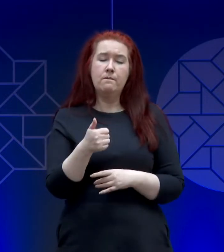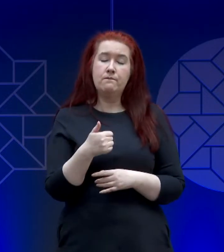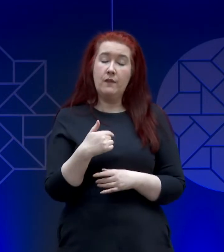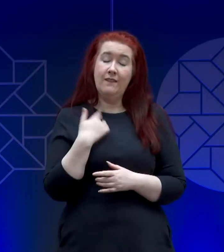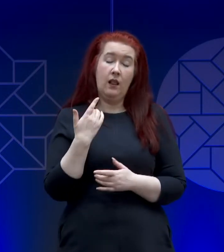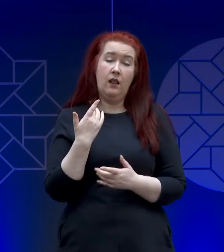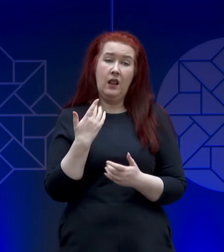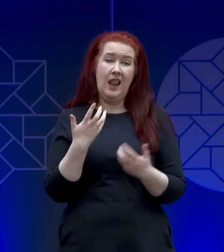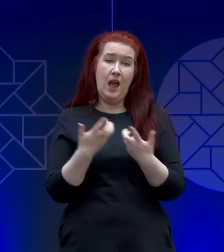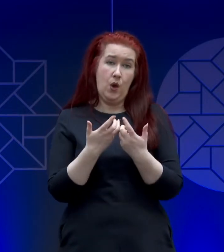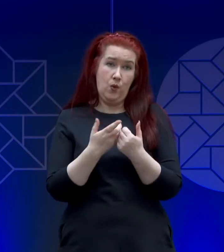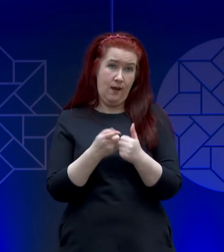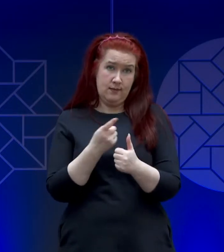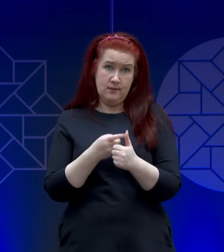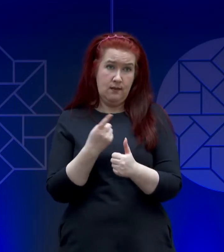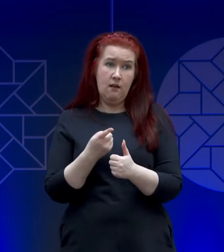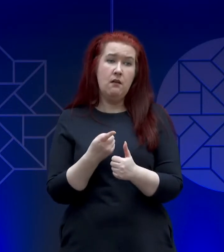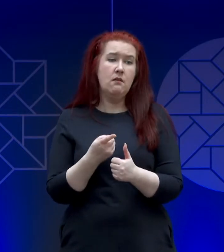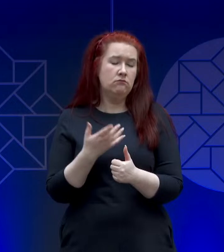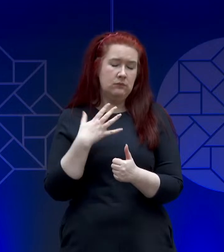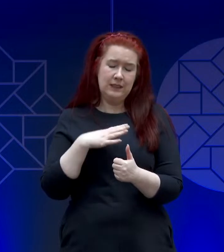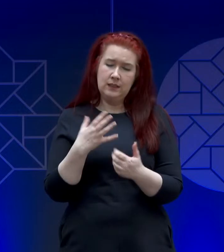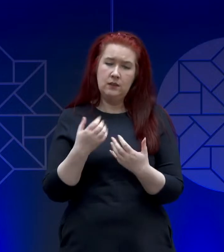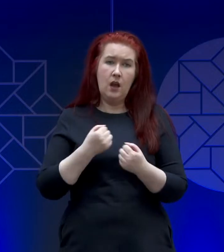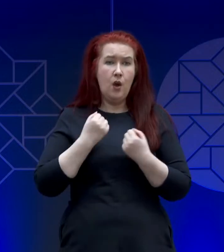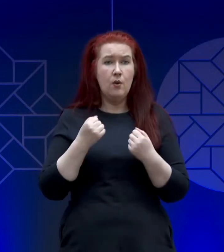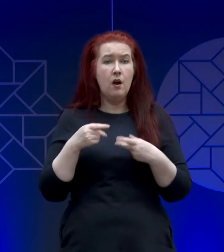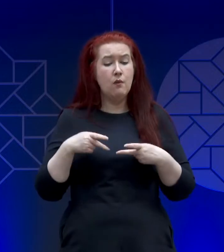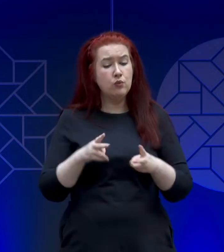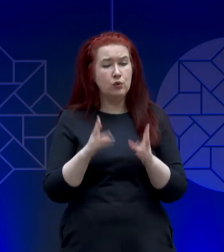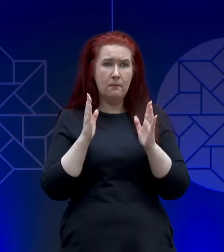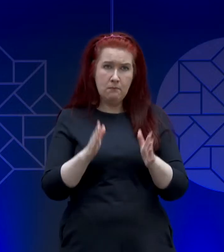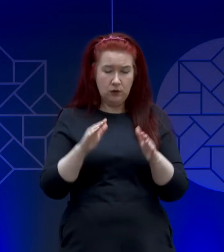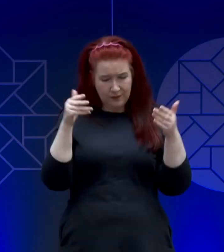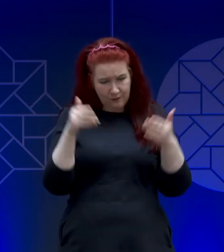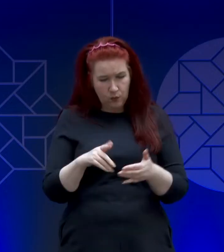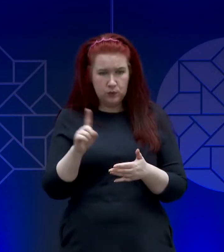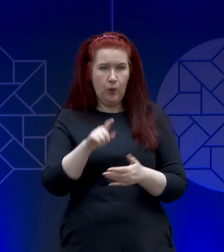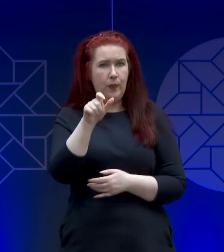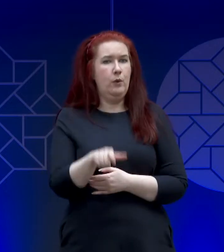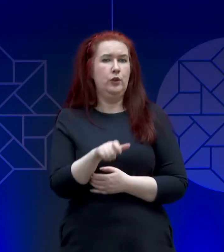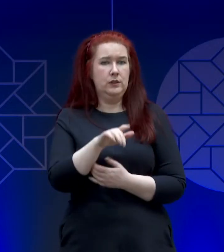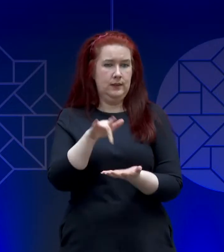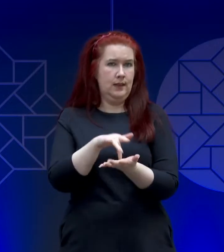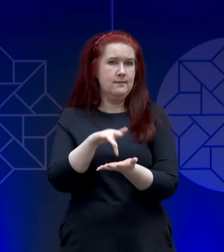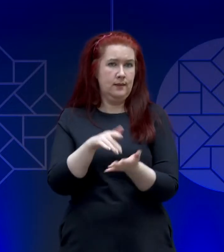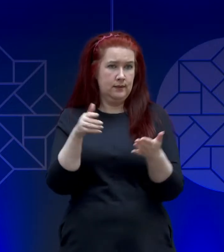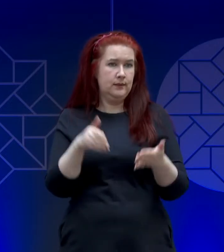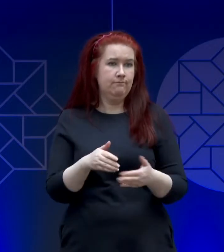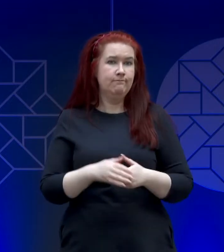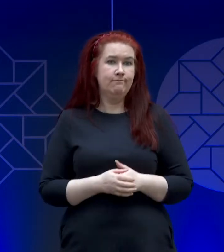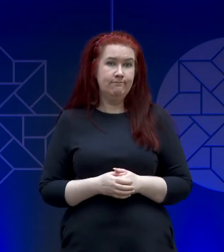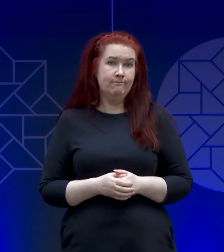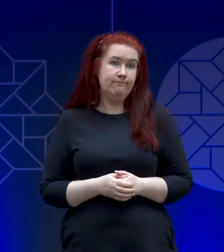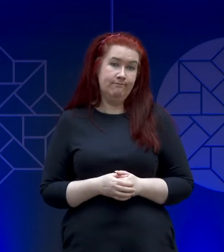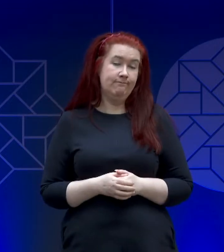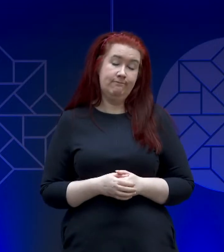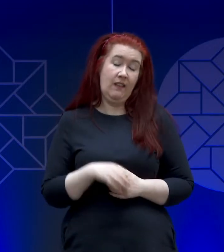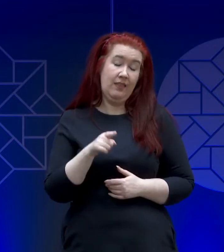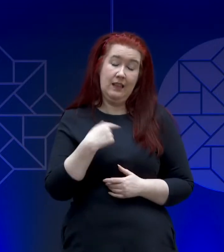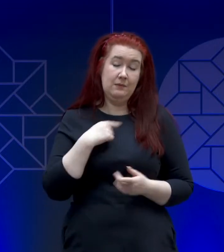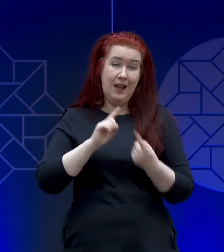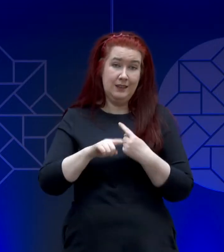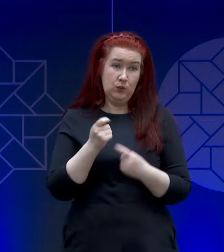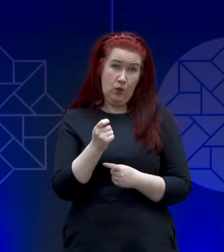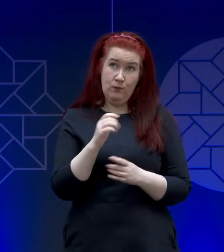the answer to that is that we need to have an approach that is person-centred. And it's my answer, frankly, to